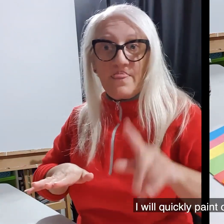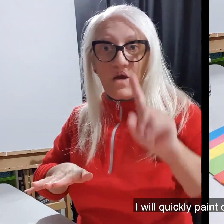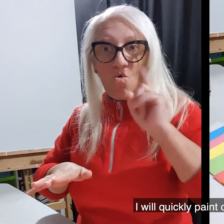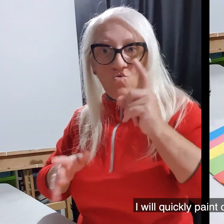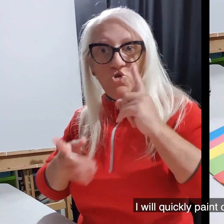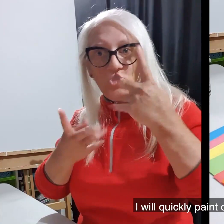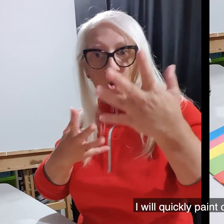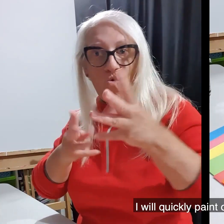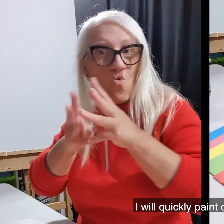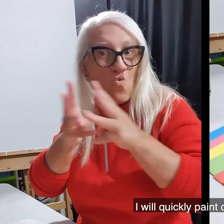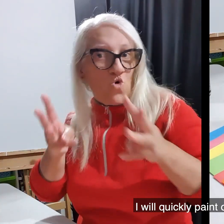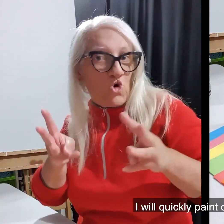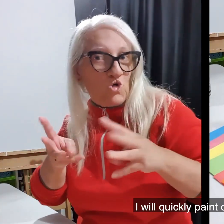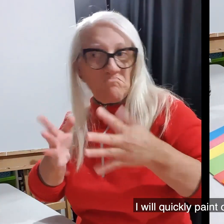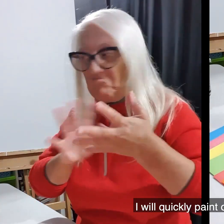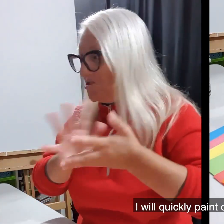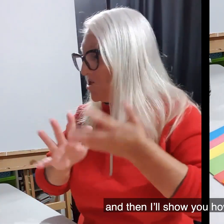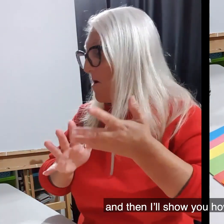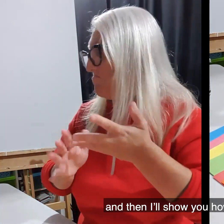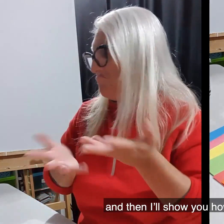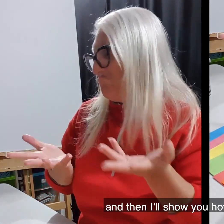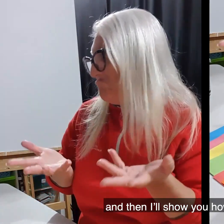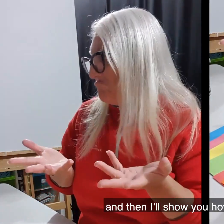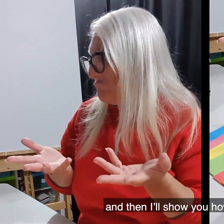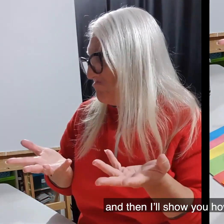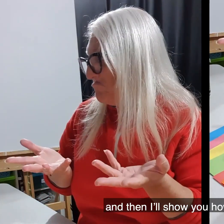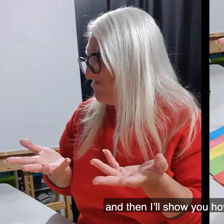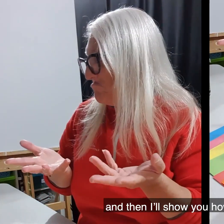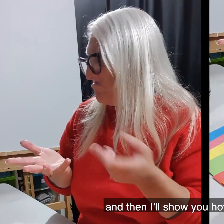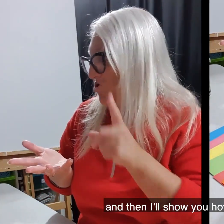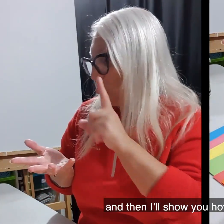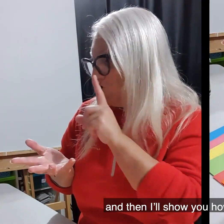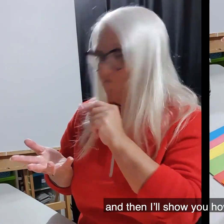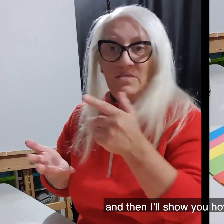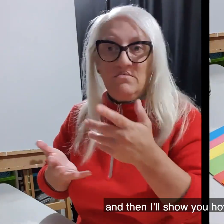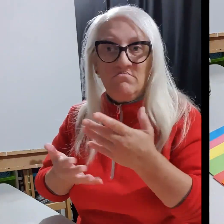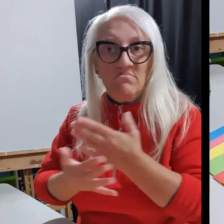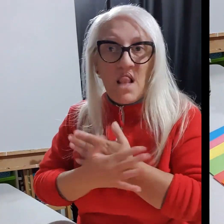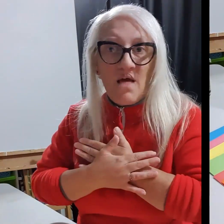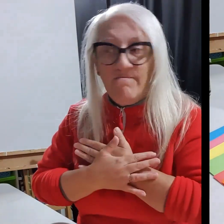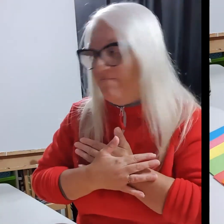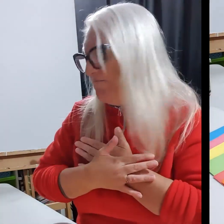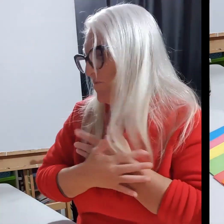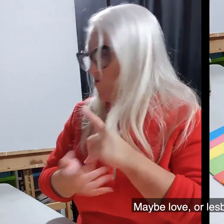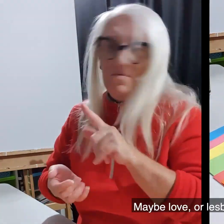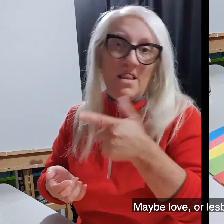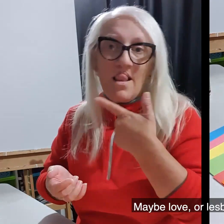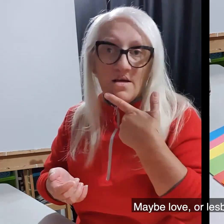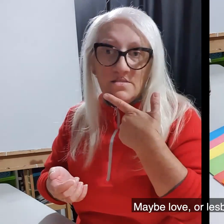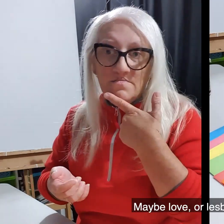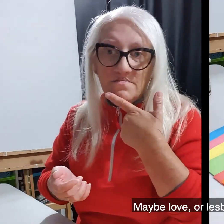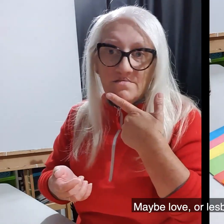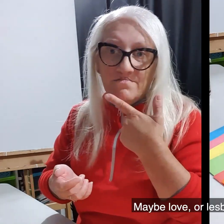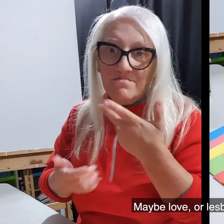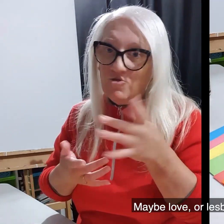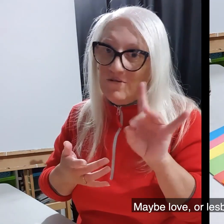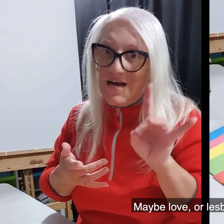I will quickly paint on the glue and then I'll show you how to sign a word. Maybe love, or